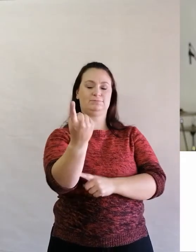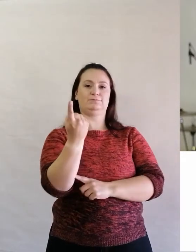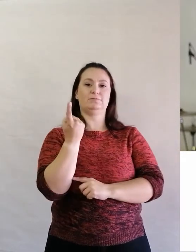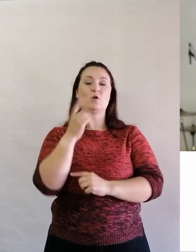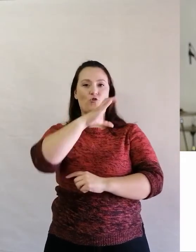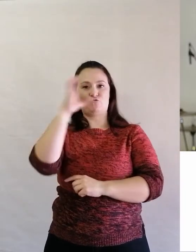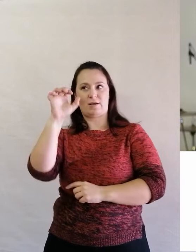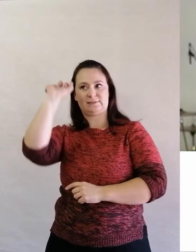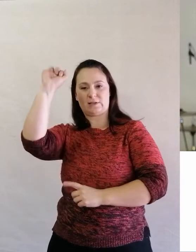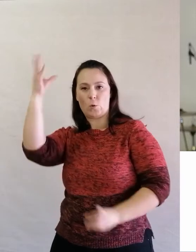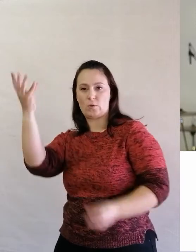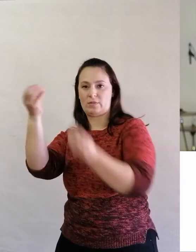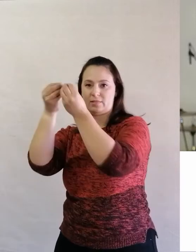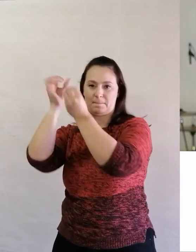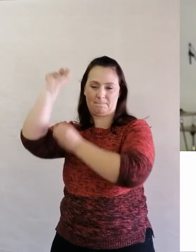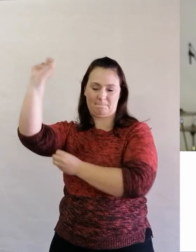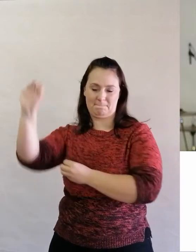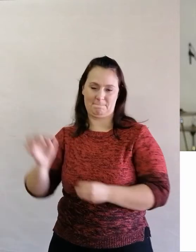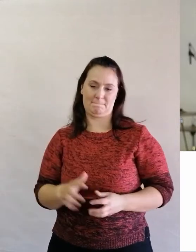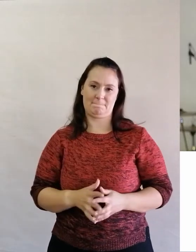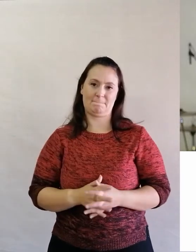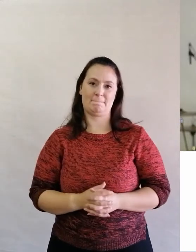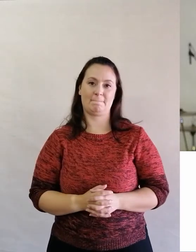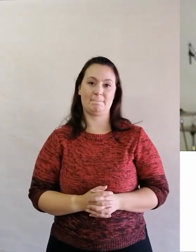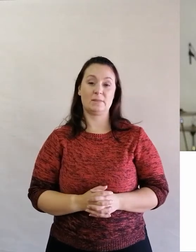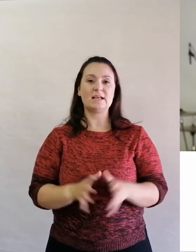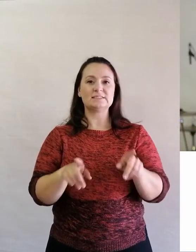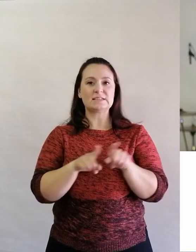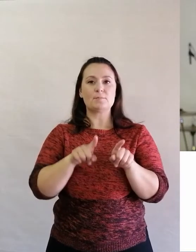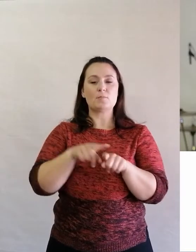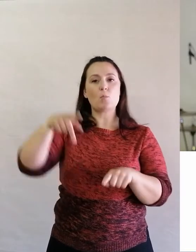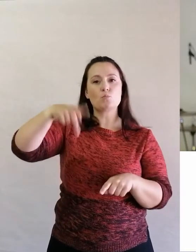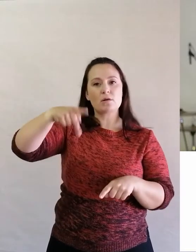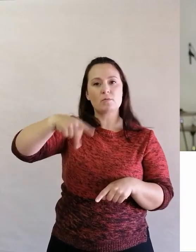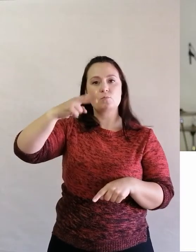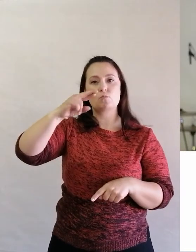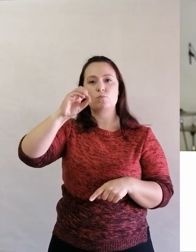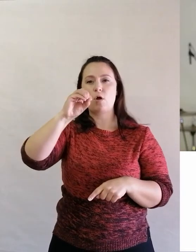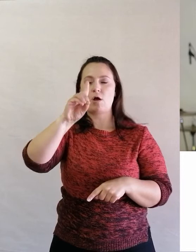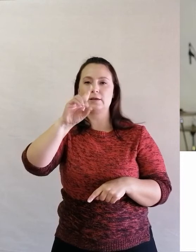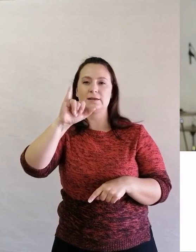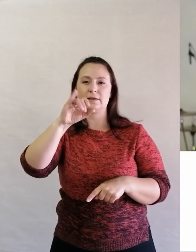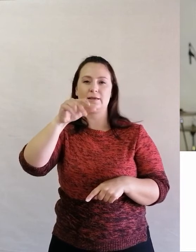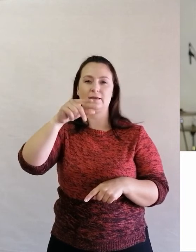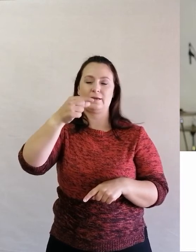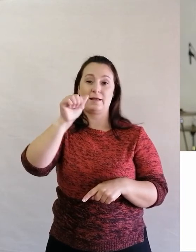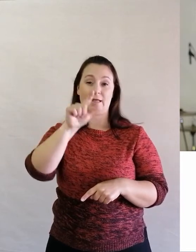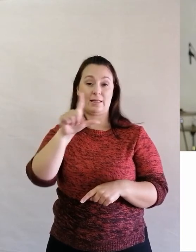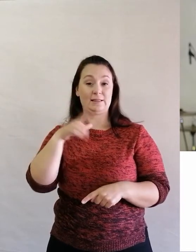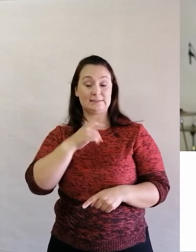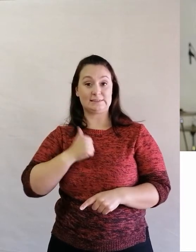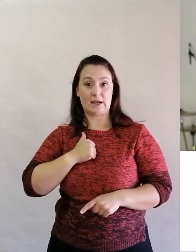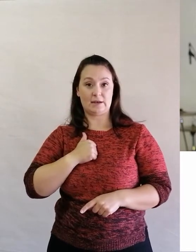in my way away from God. I'm going to walk toward God. That's what the prodigal did. He went back to the father and he said, I've sinned. And the father